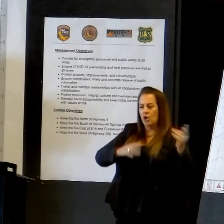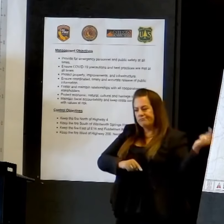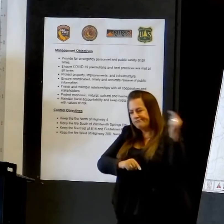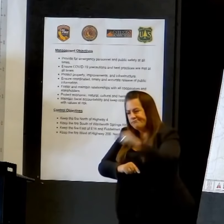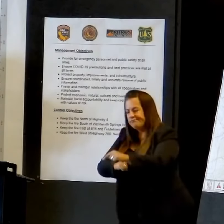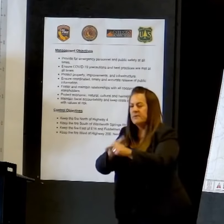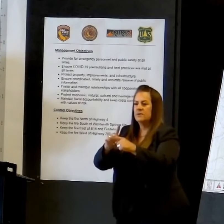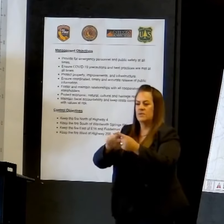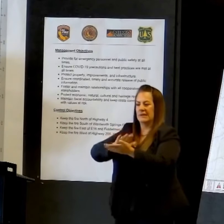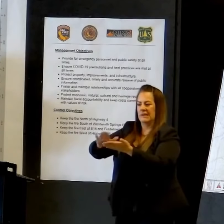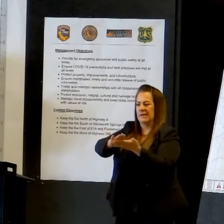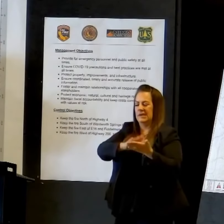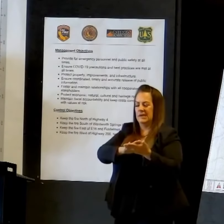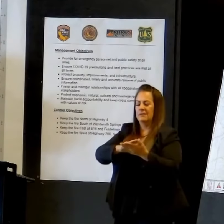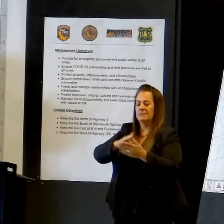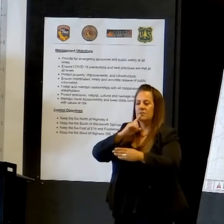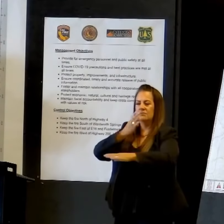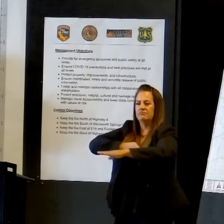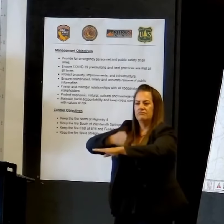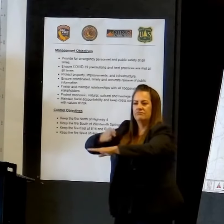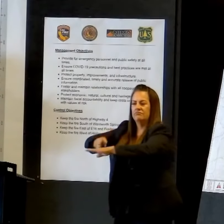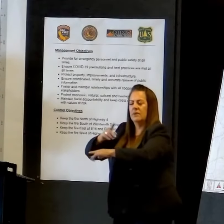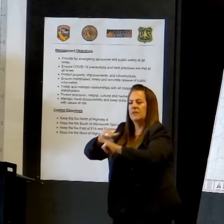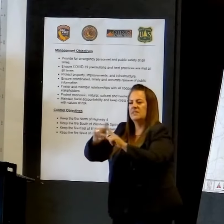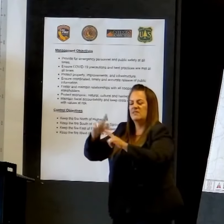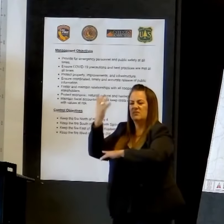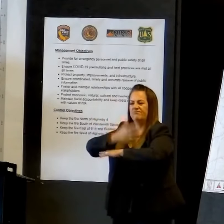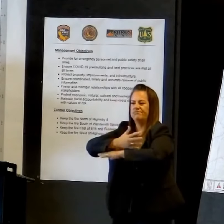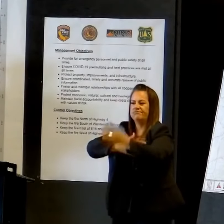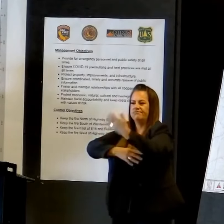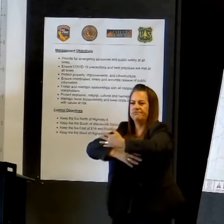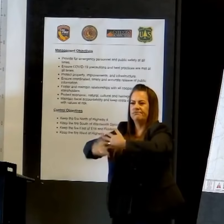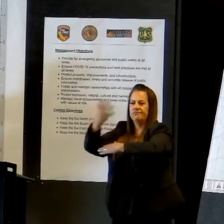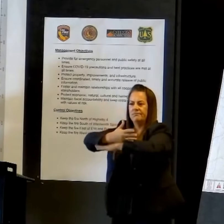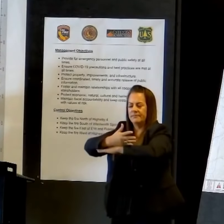highway corridor as we speak, taking care of all those hazard trees.